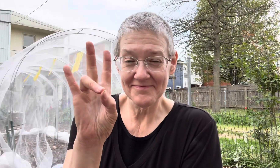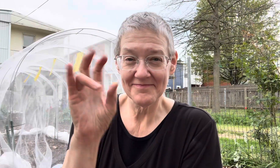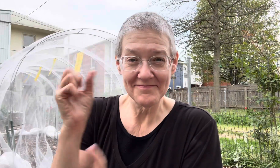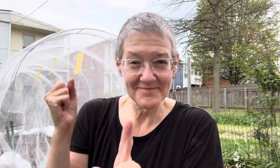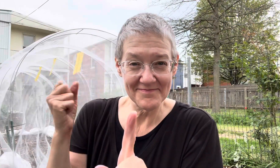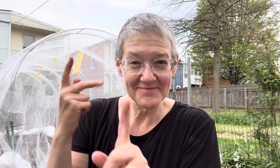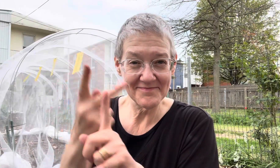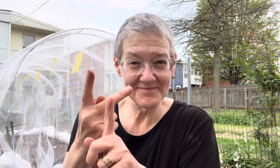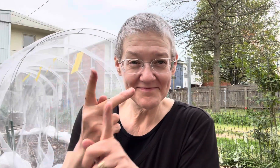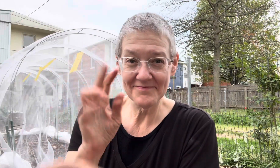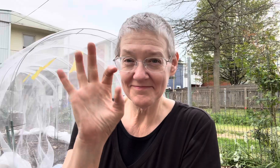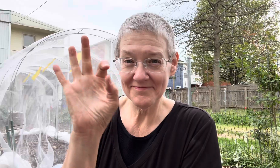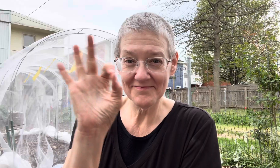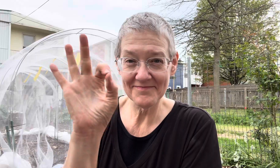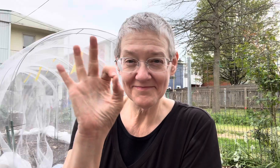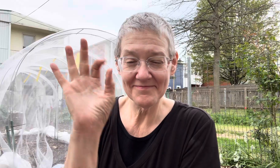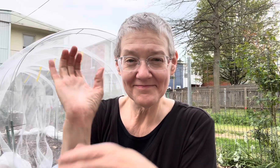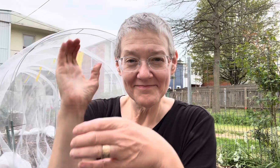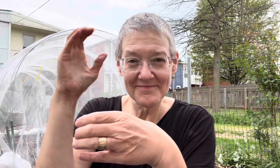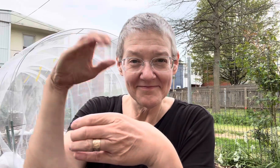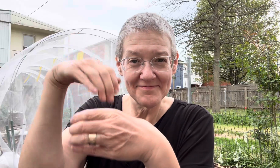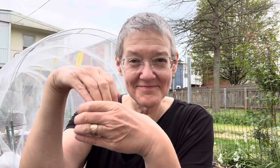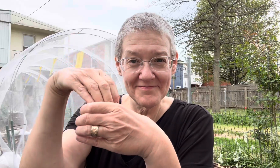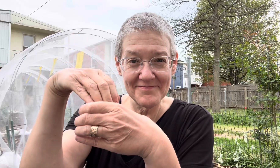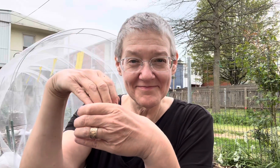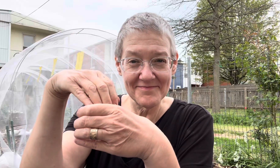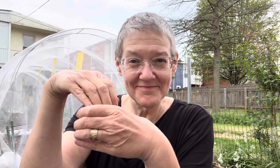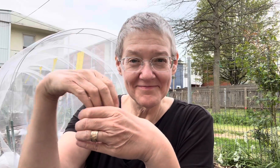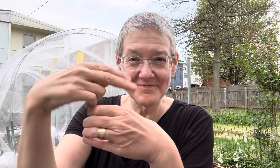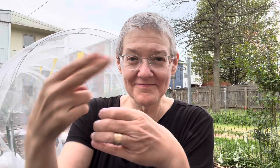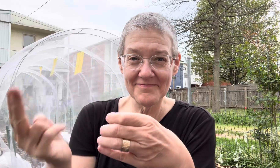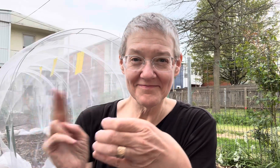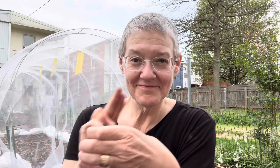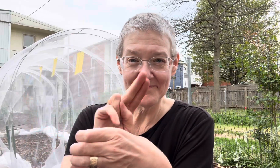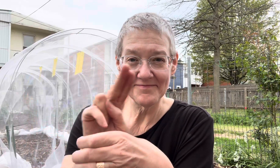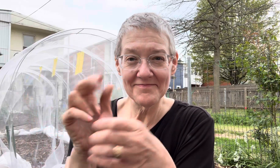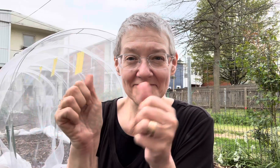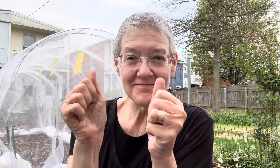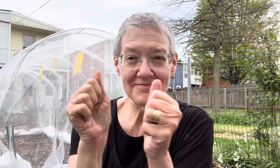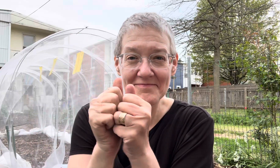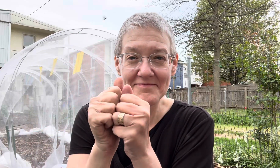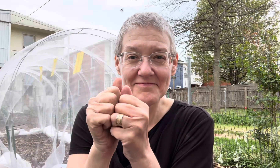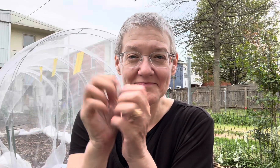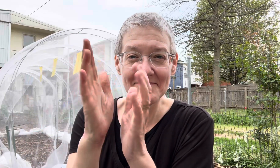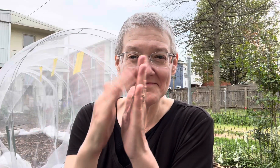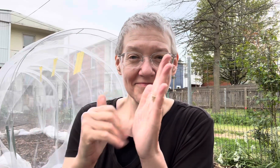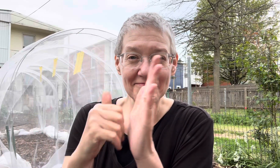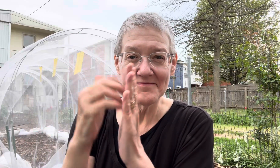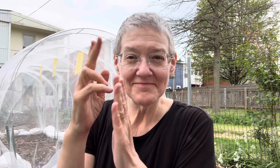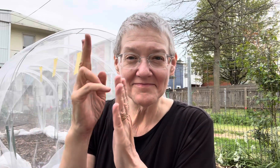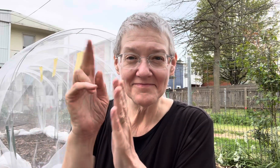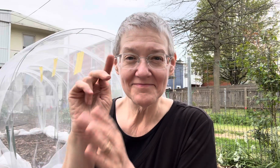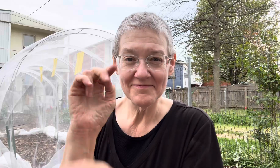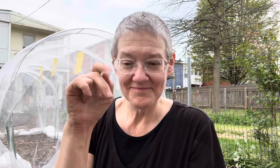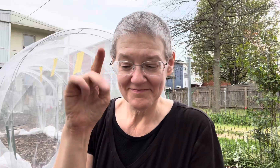It's 7 o'clock right now. We're going to come back at 9 and close them up. And I'm going to tape them up